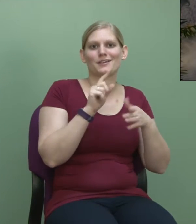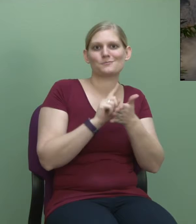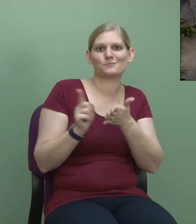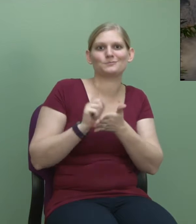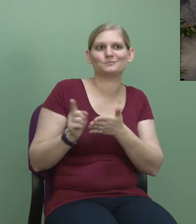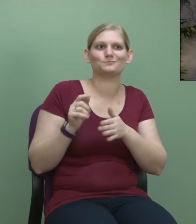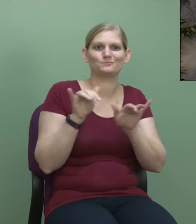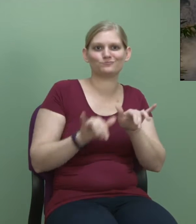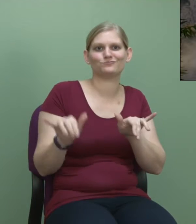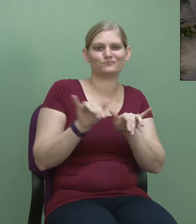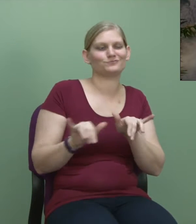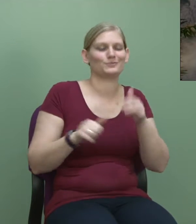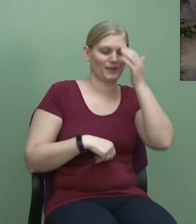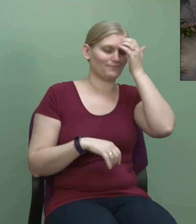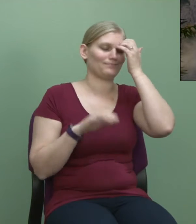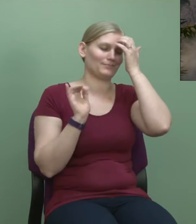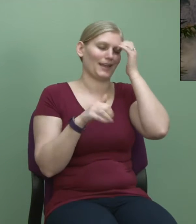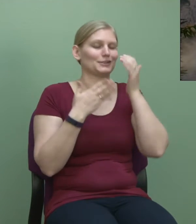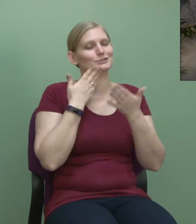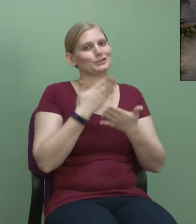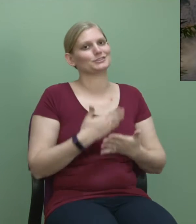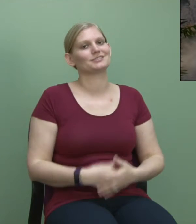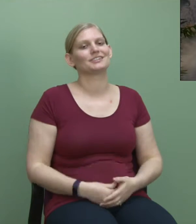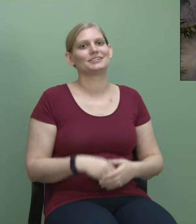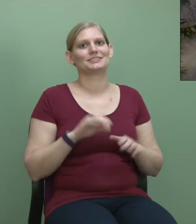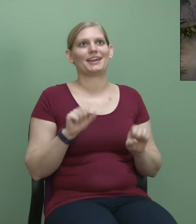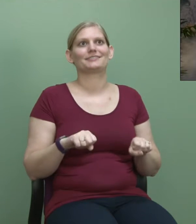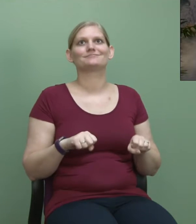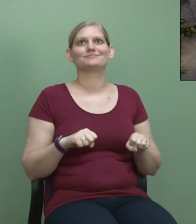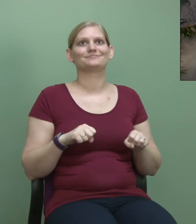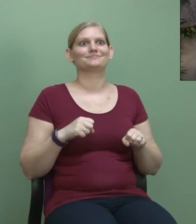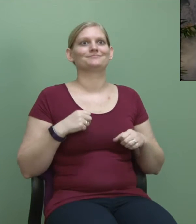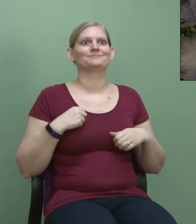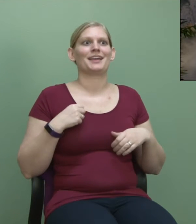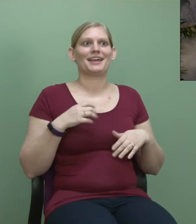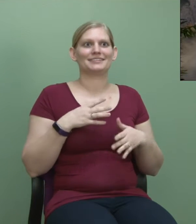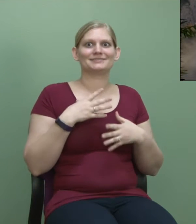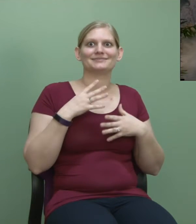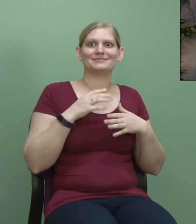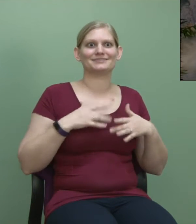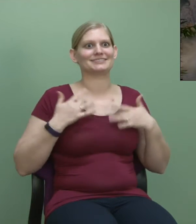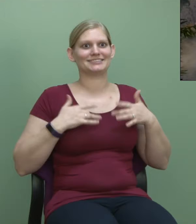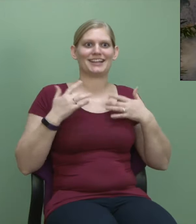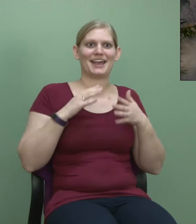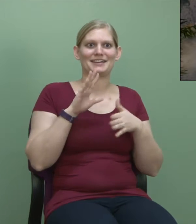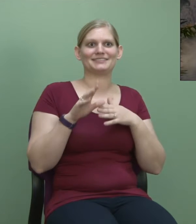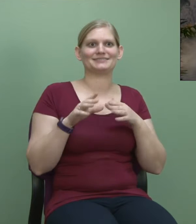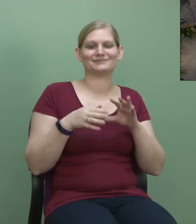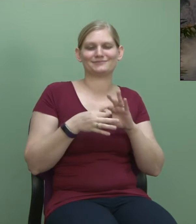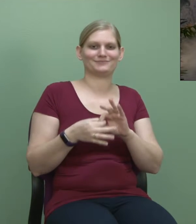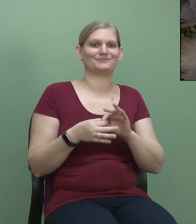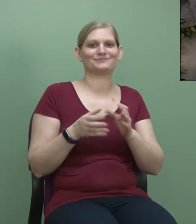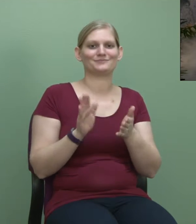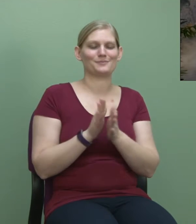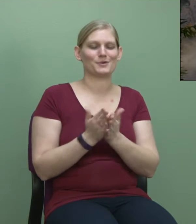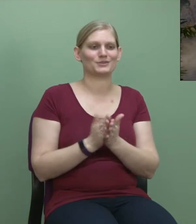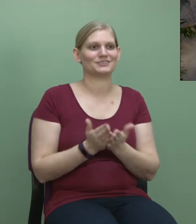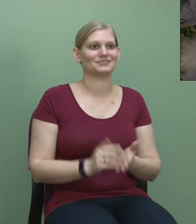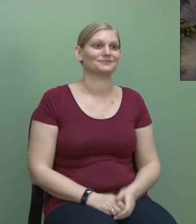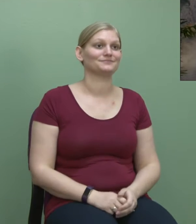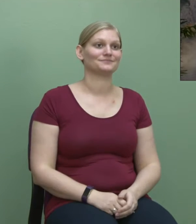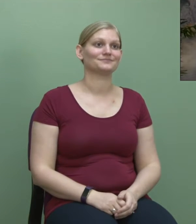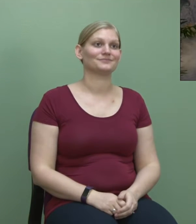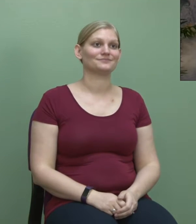encourage them to be excited about books. They find that they can learn new things about their favorite subject, and their horizon